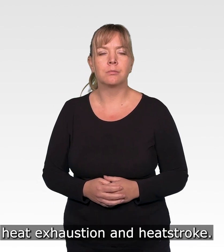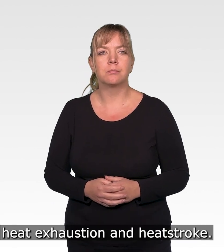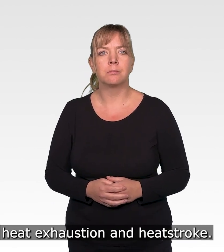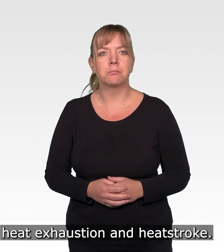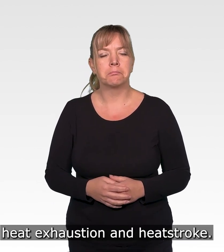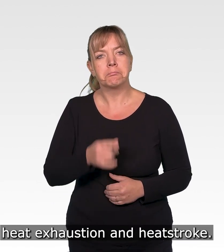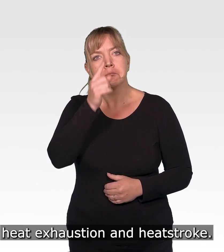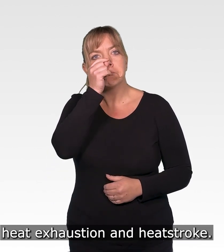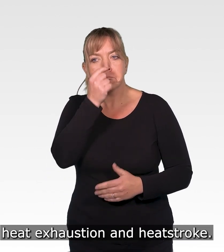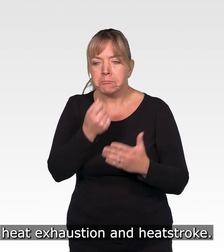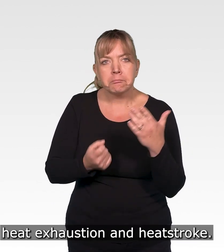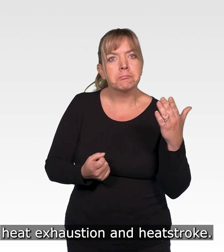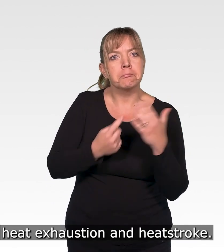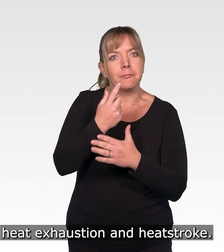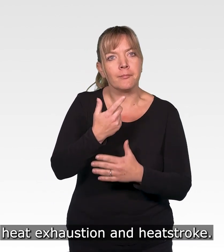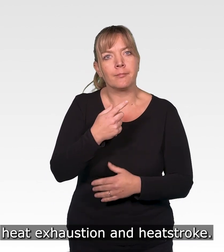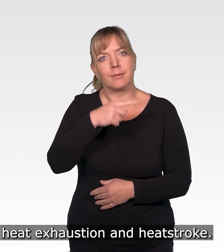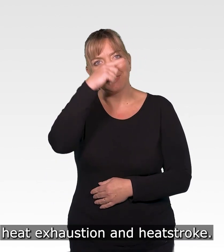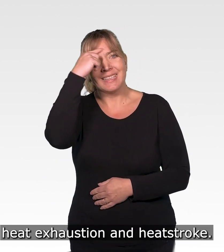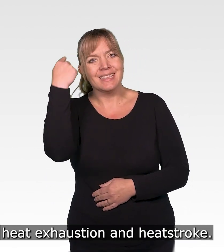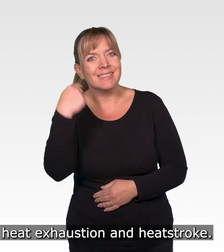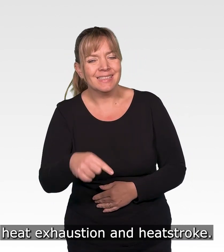Heat exhaustion and heat stroke.